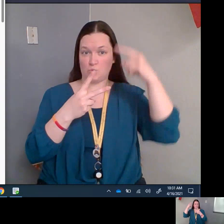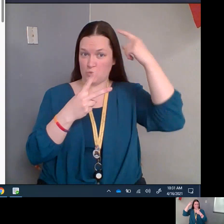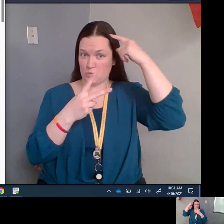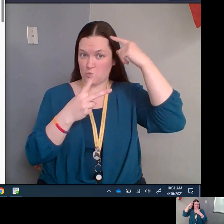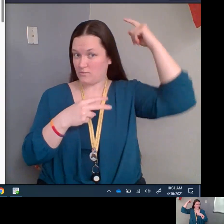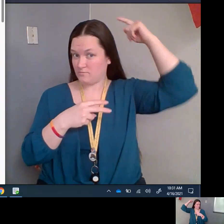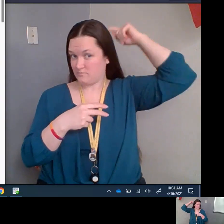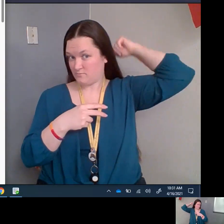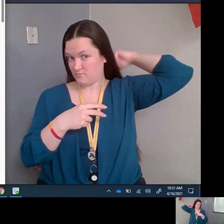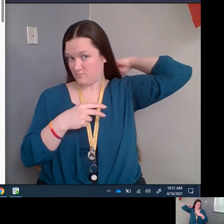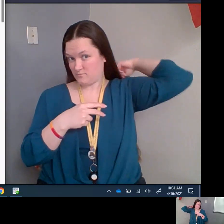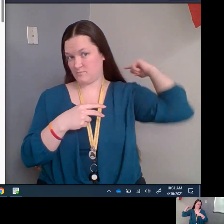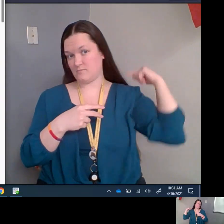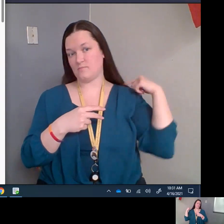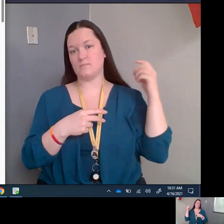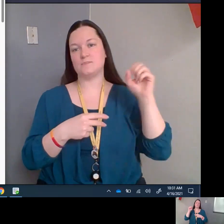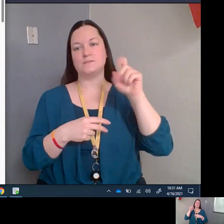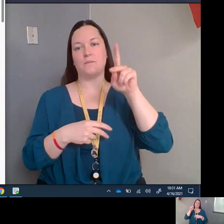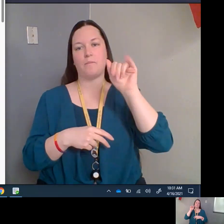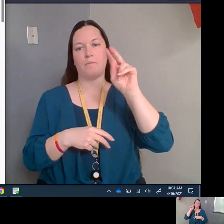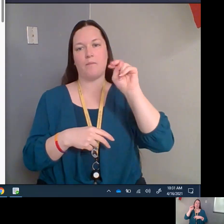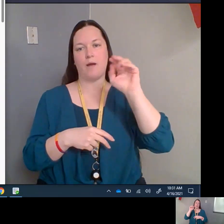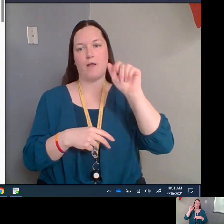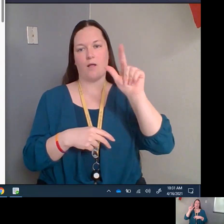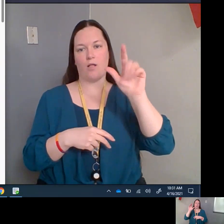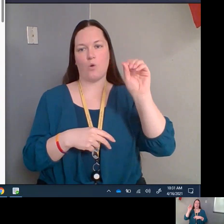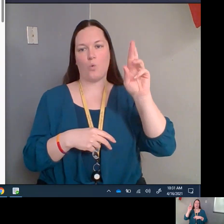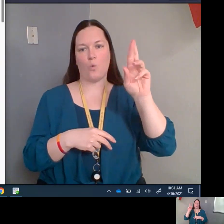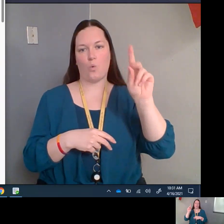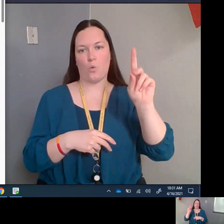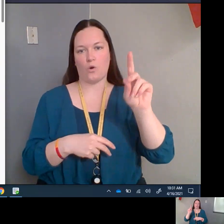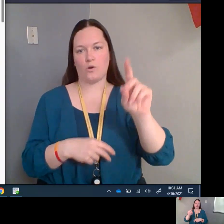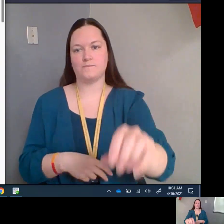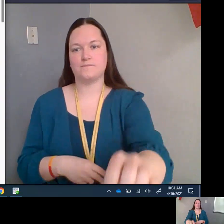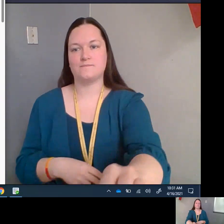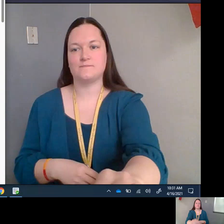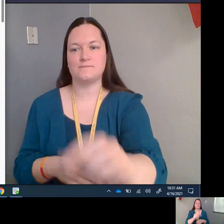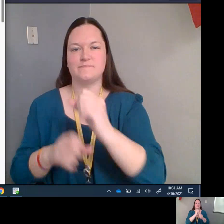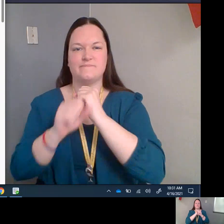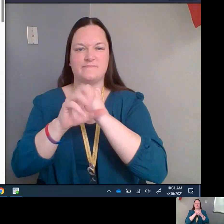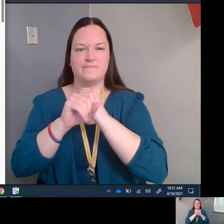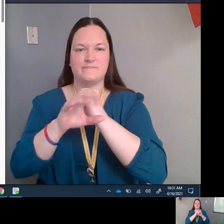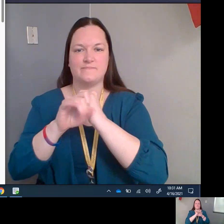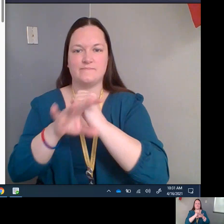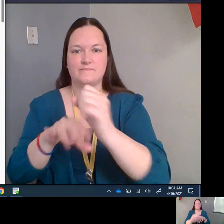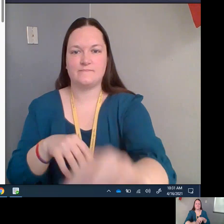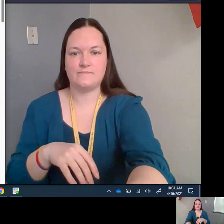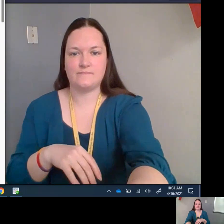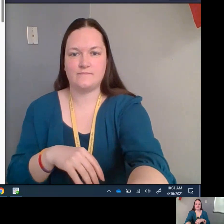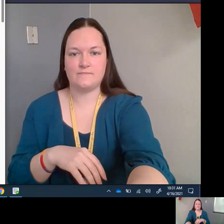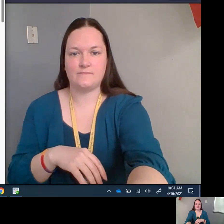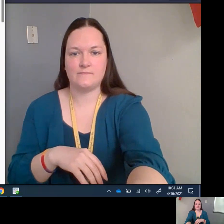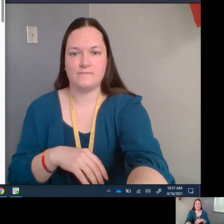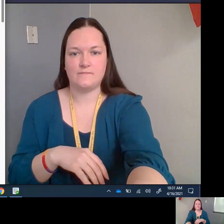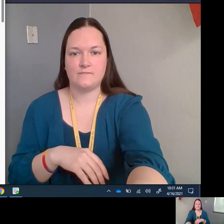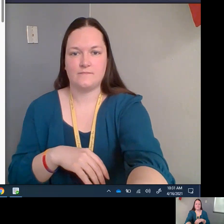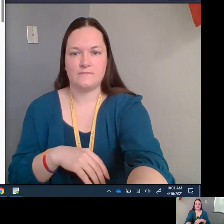the brain and the spinal cord. Oh, this is the information you've been looking for your research,